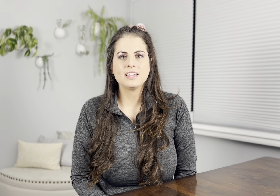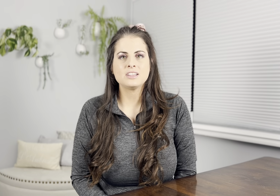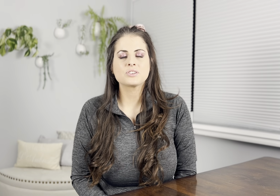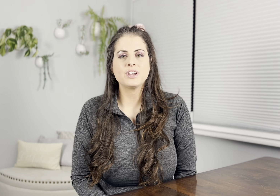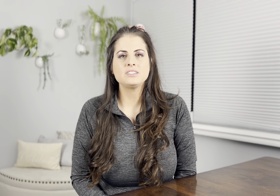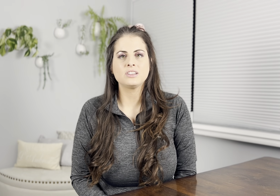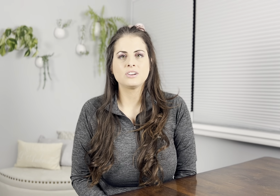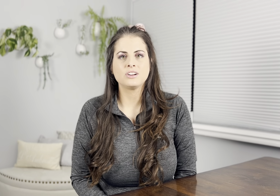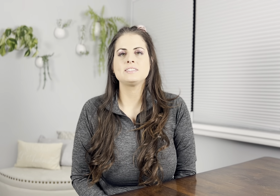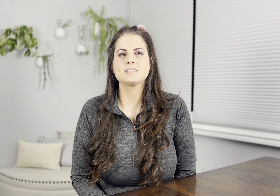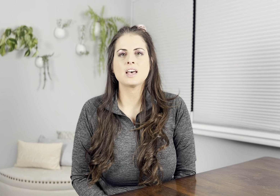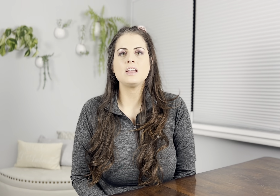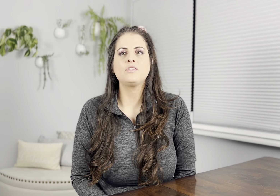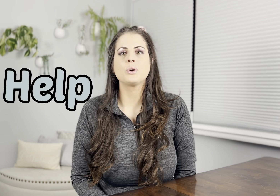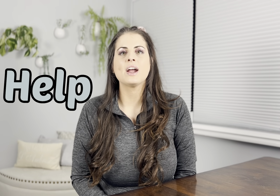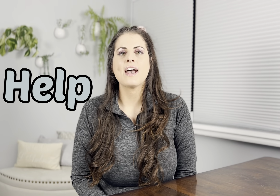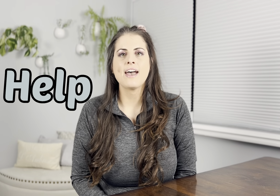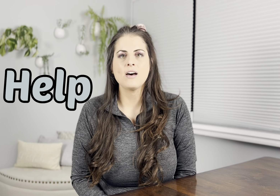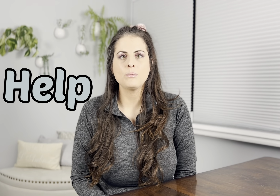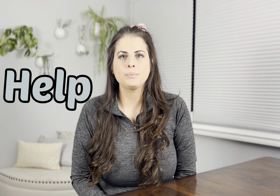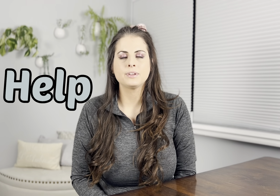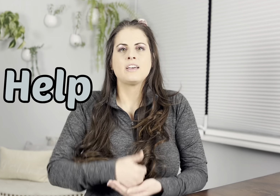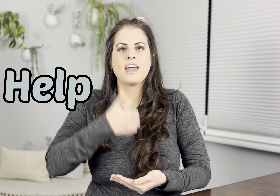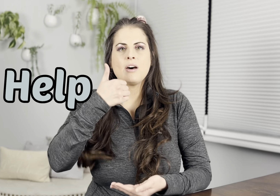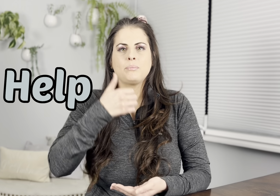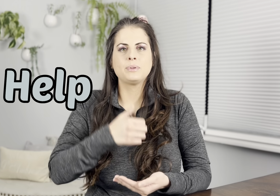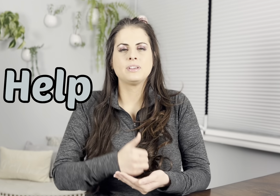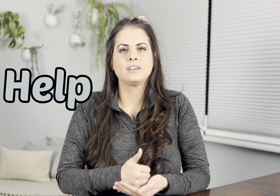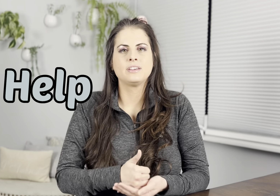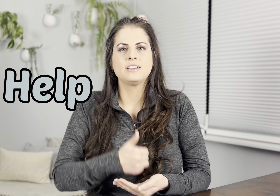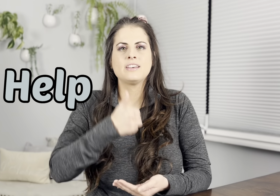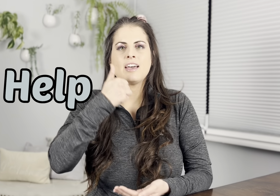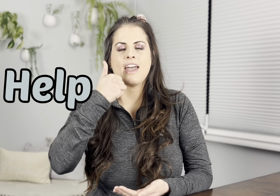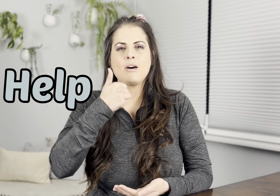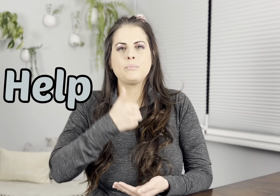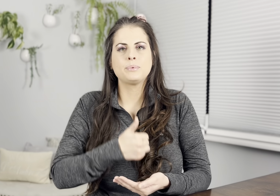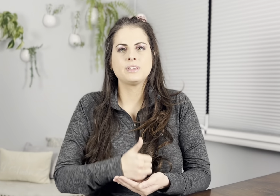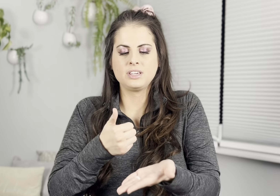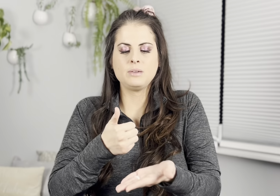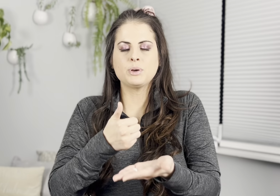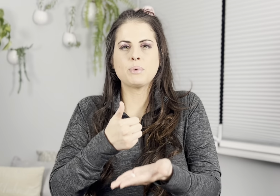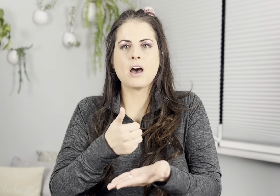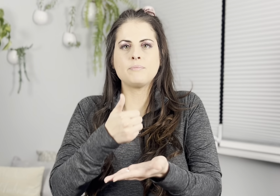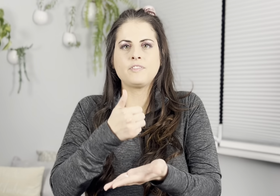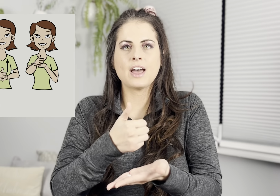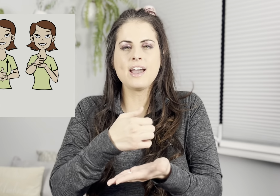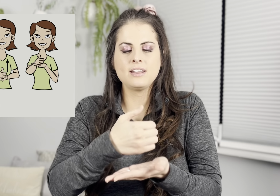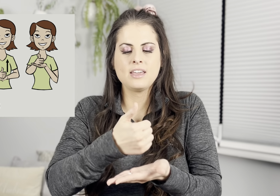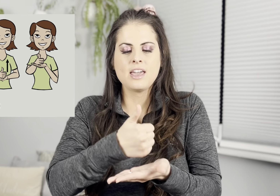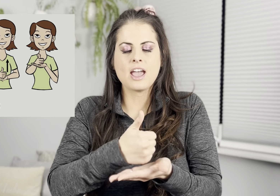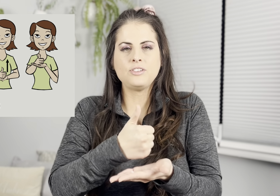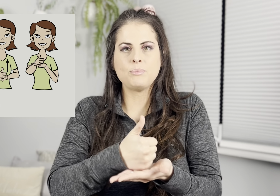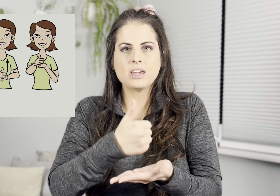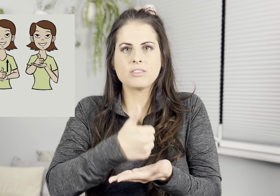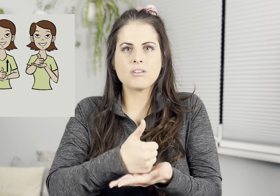is great to learn is a sign for help, help, help. Keep your palm flat and you make a thumbs